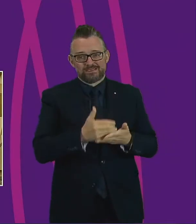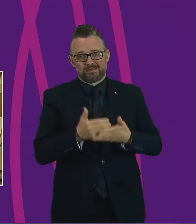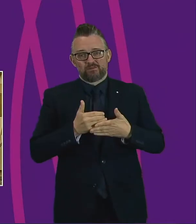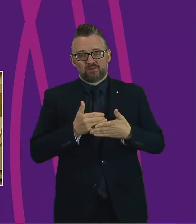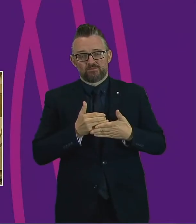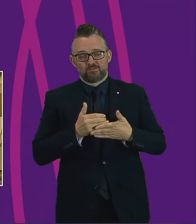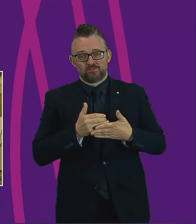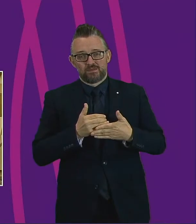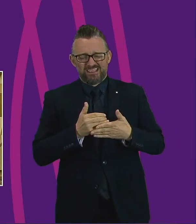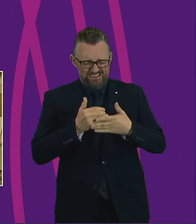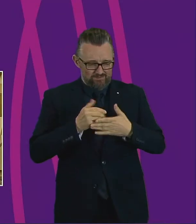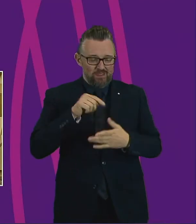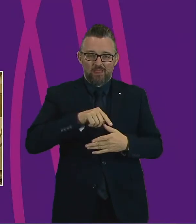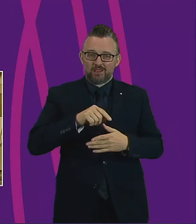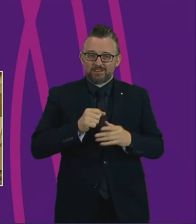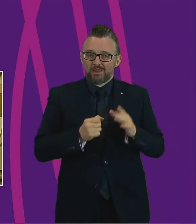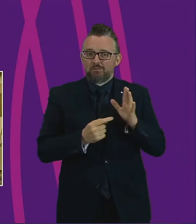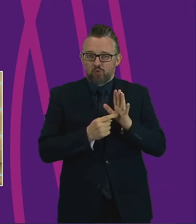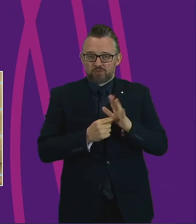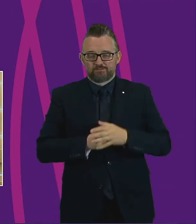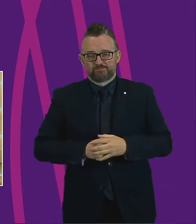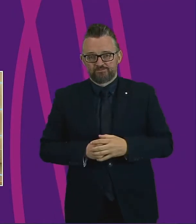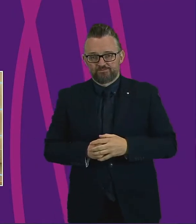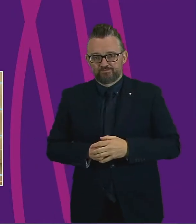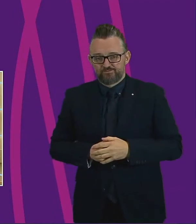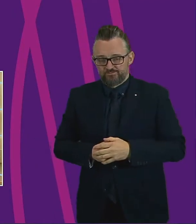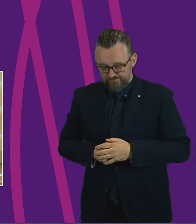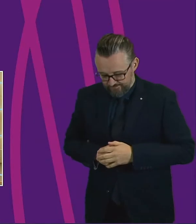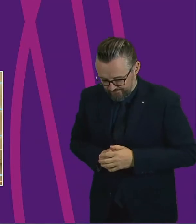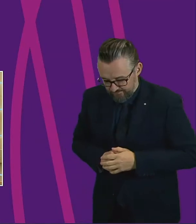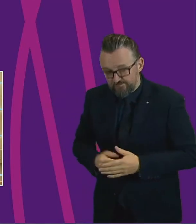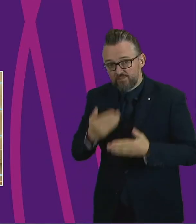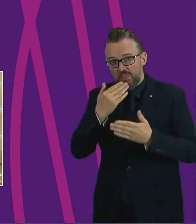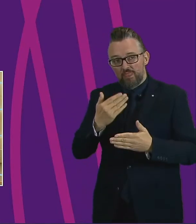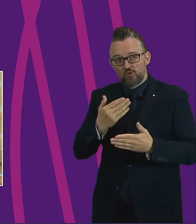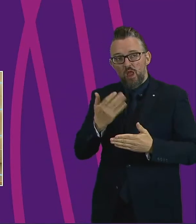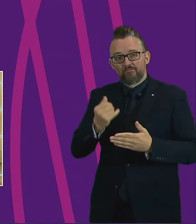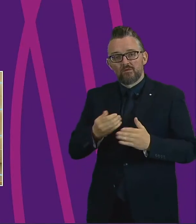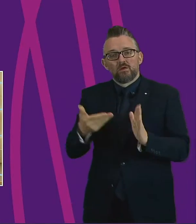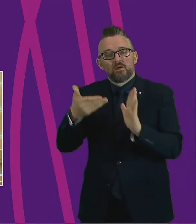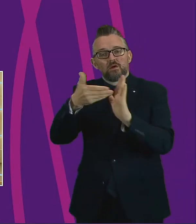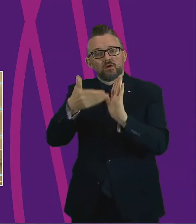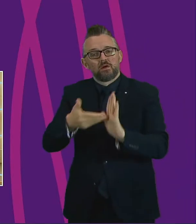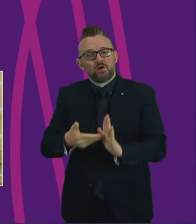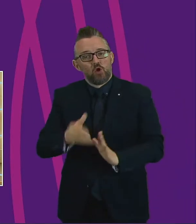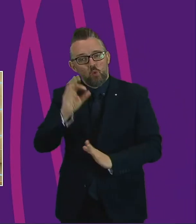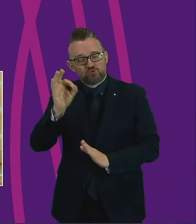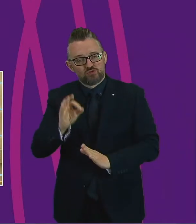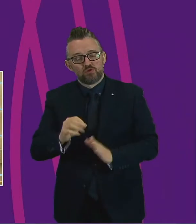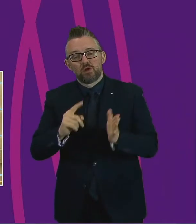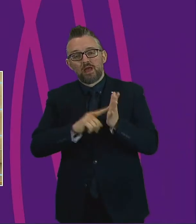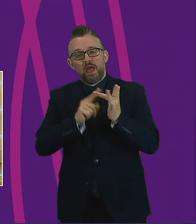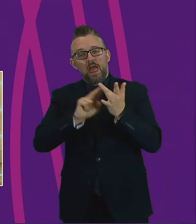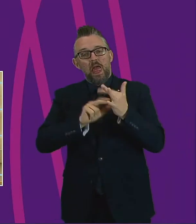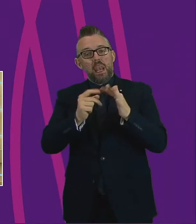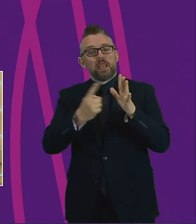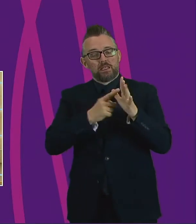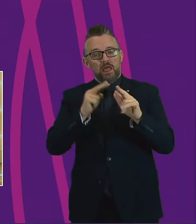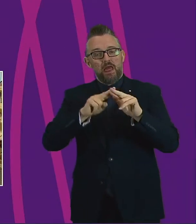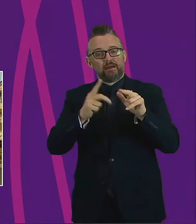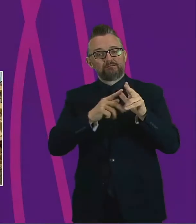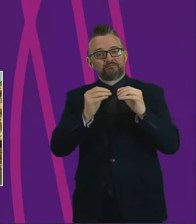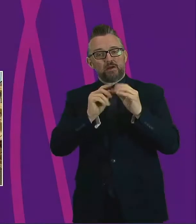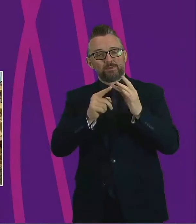absolutely at the forefront of our minds. Thank you. We'll take a number of supplementary questions now. Linda Fabiani to be followed by Miles